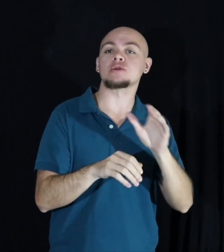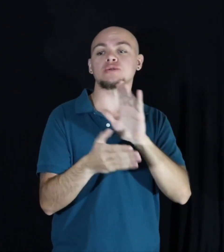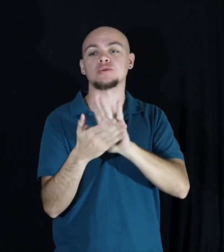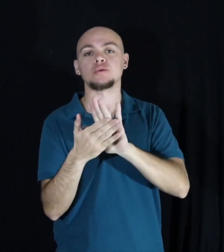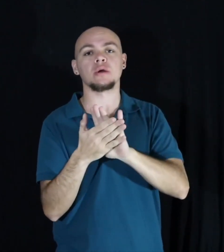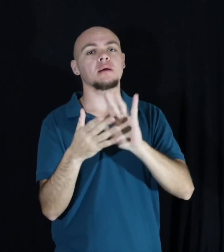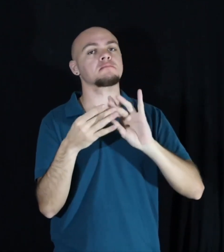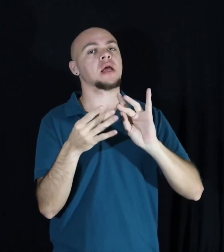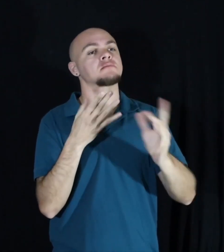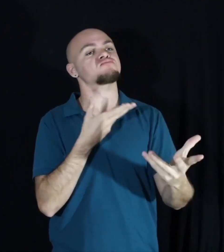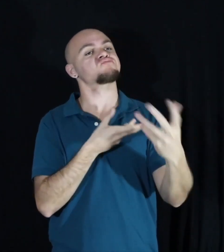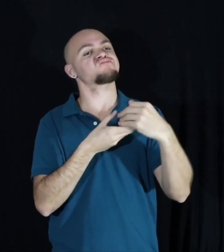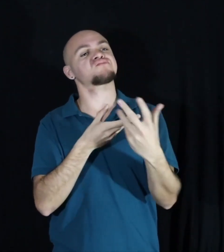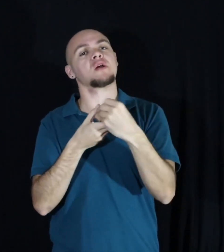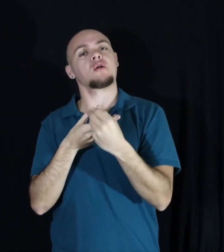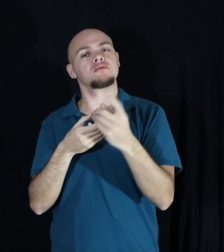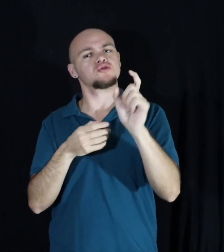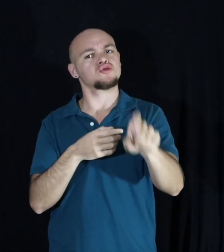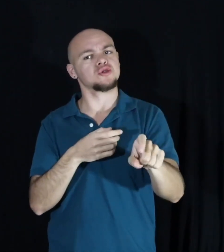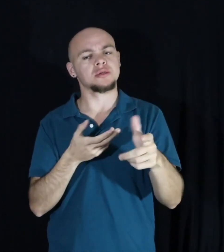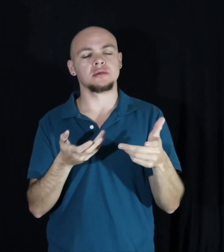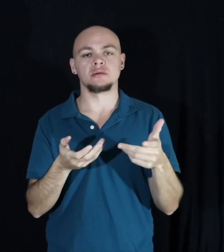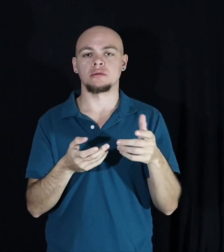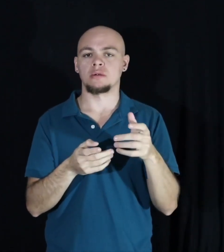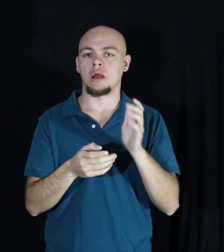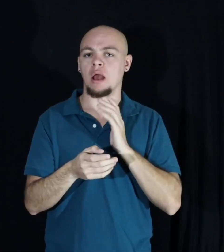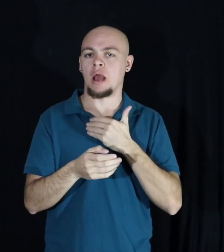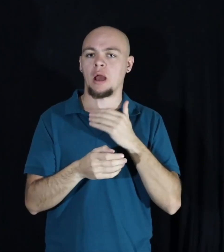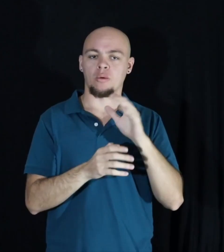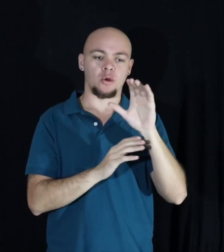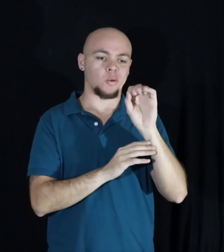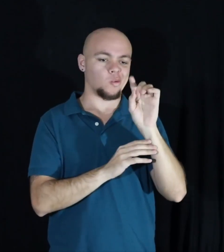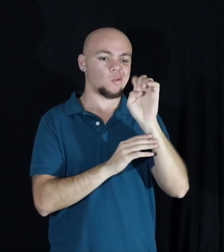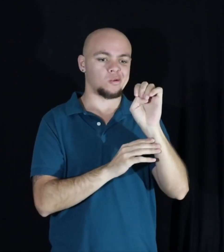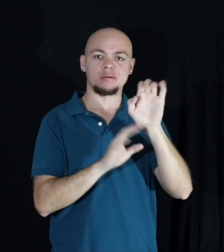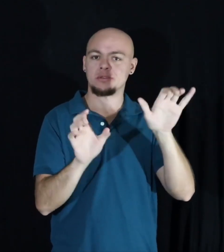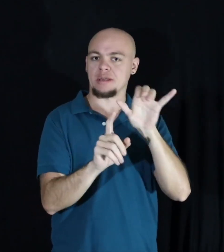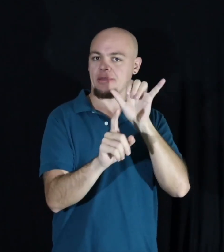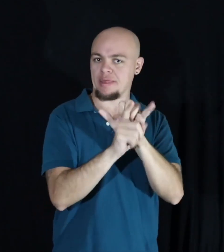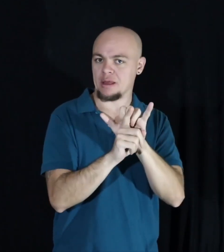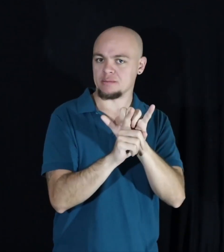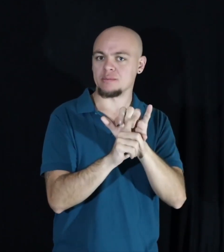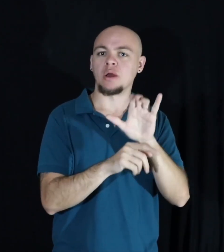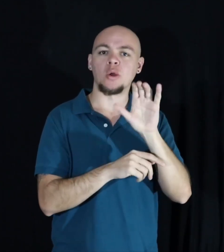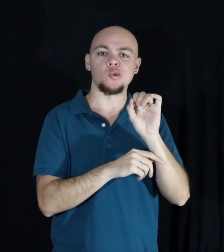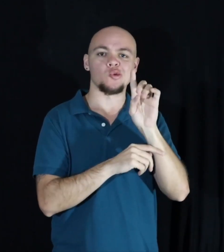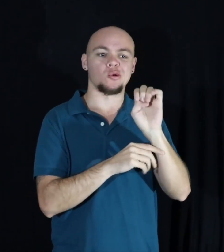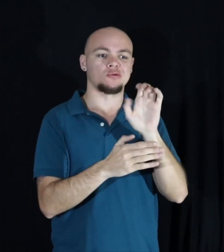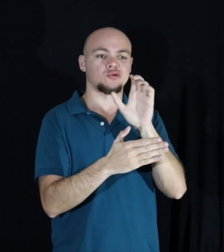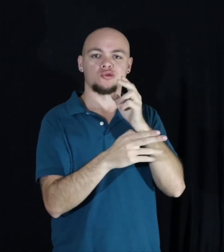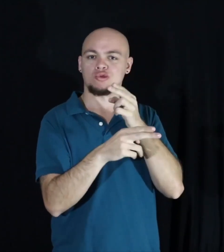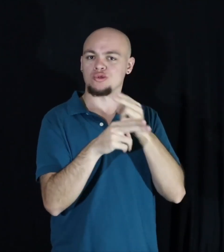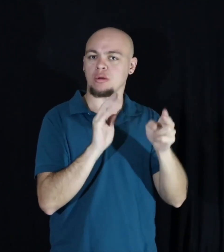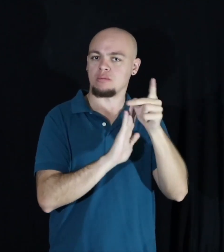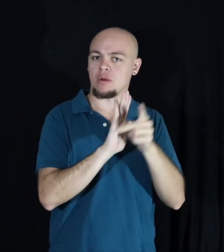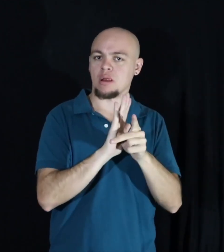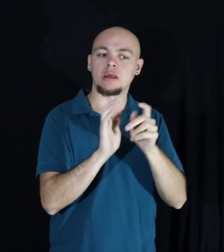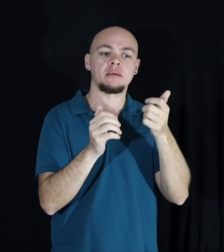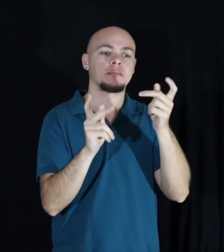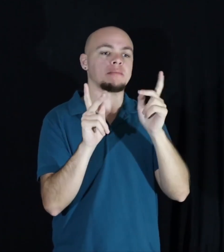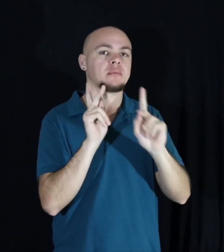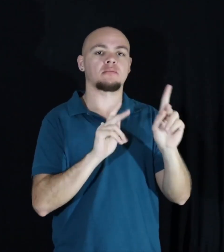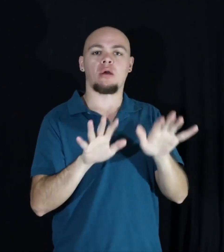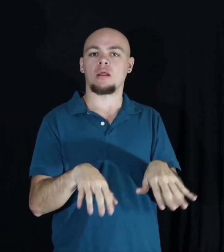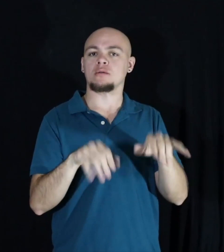message of inclusivity. And that's exactly what our code does. The code is a short charter in which all Halo adoptees are expected to